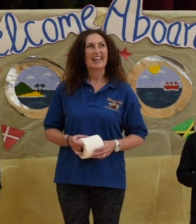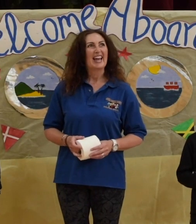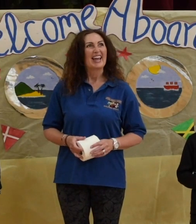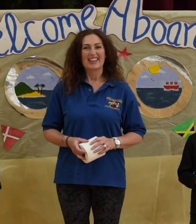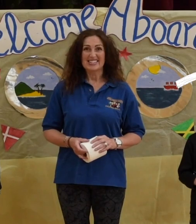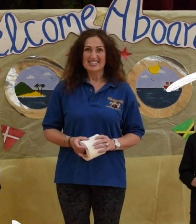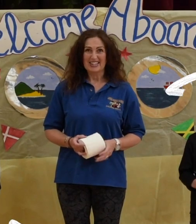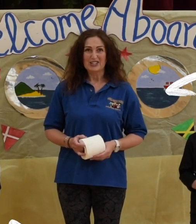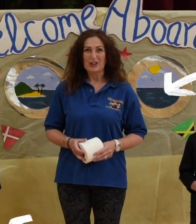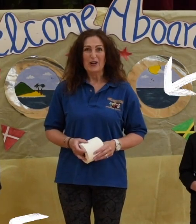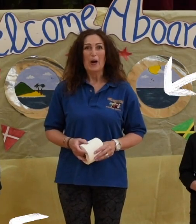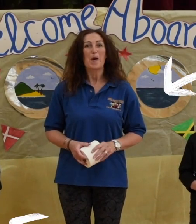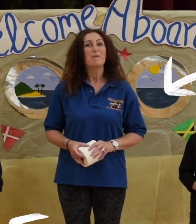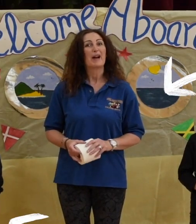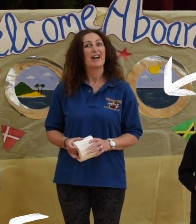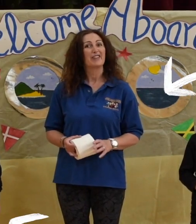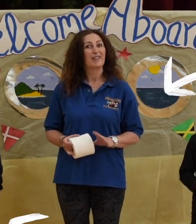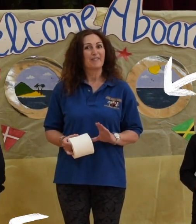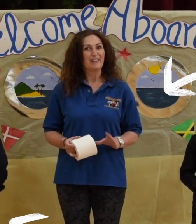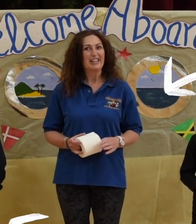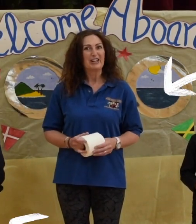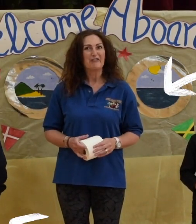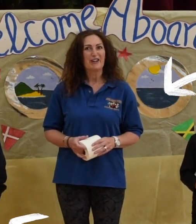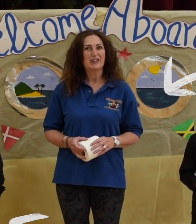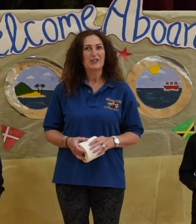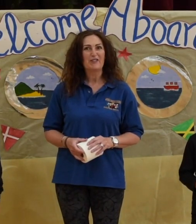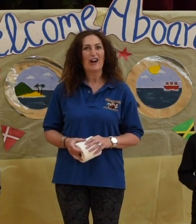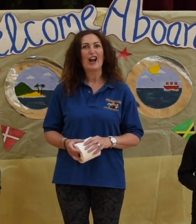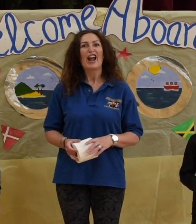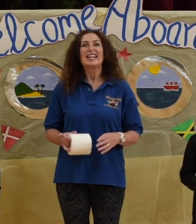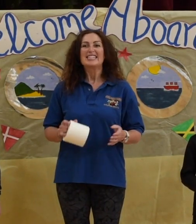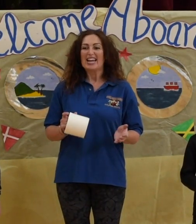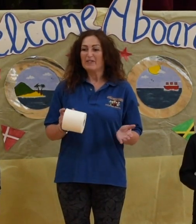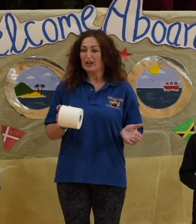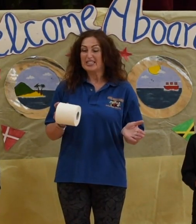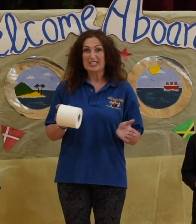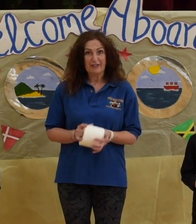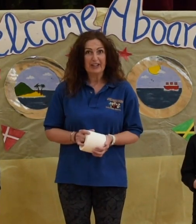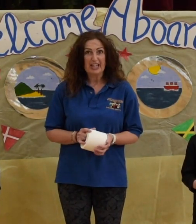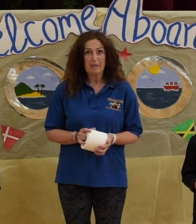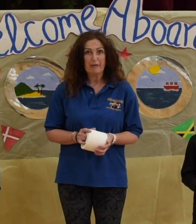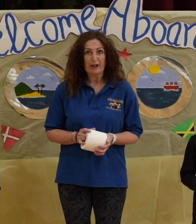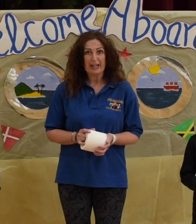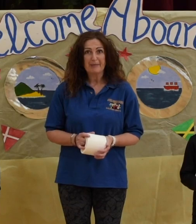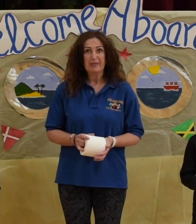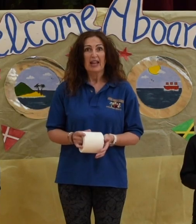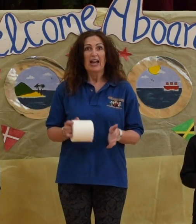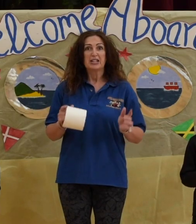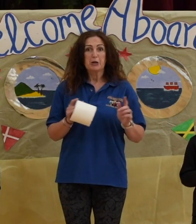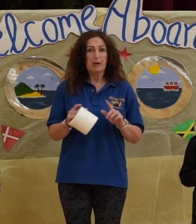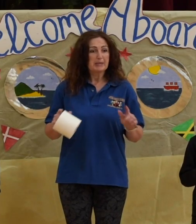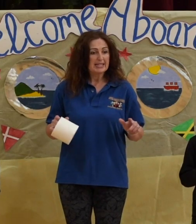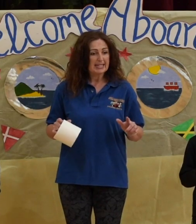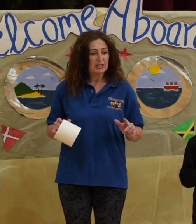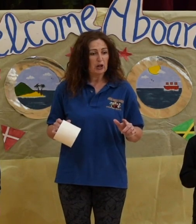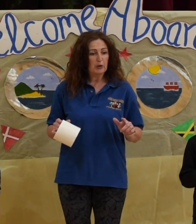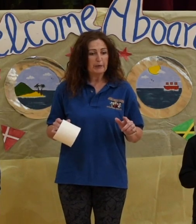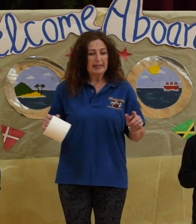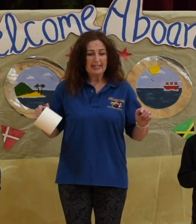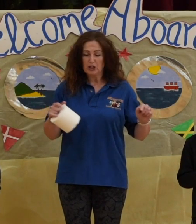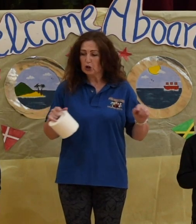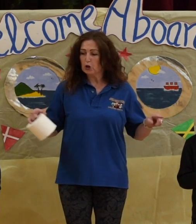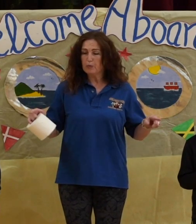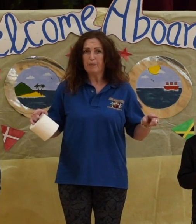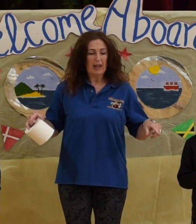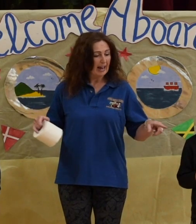Hi everybody, this is day two. I hope you're having really good fun so far. Today we've got a different game for you. As your mums and dads will know,